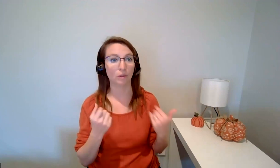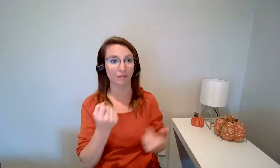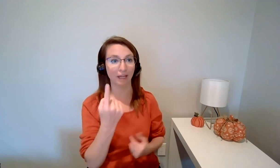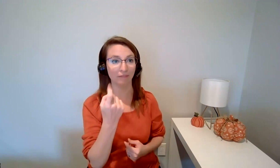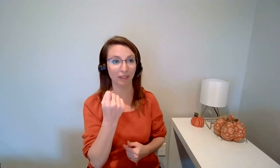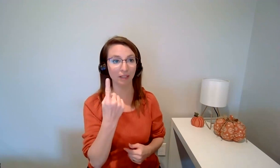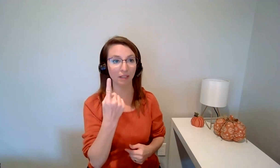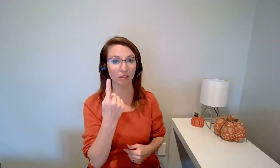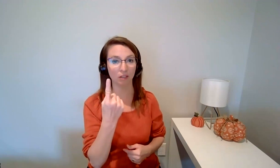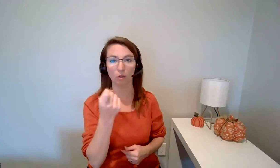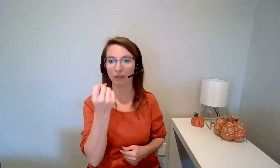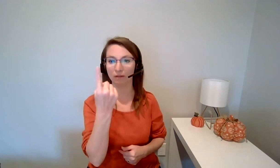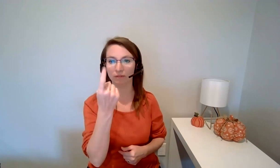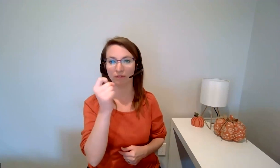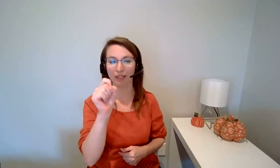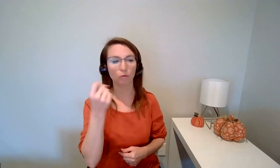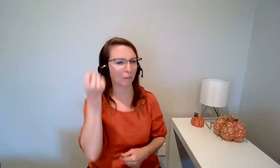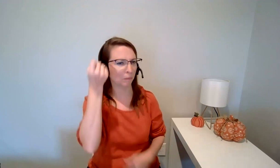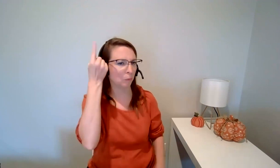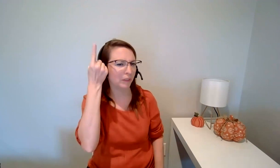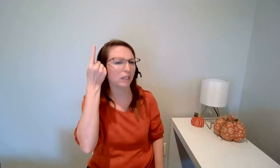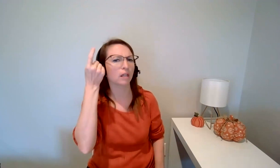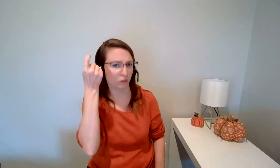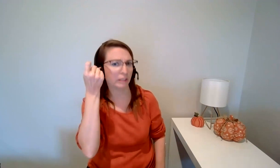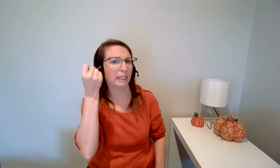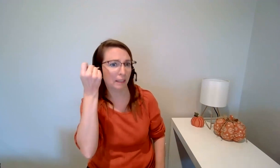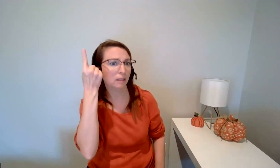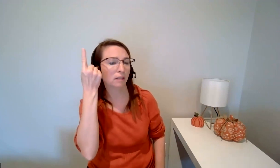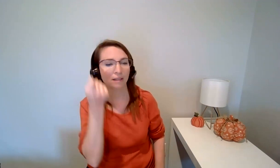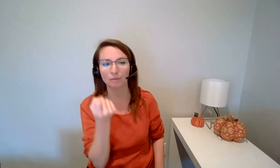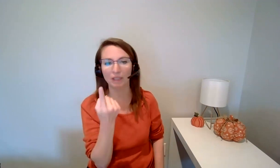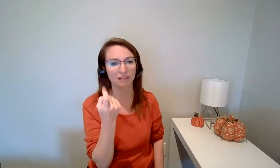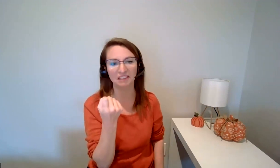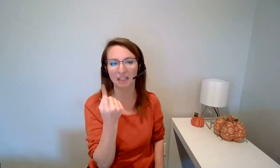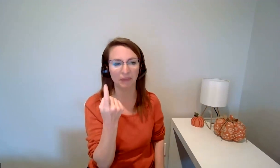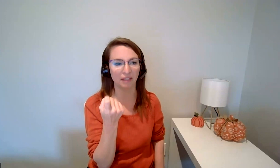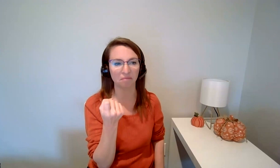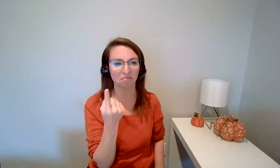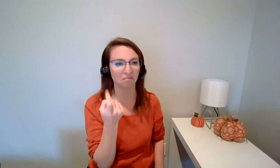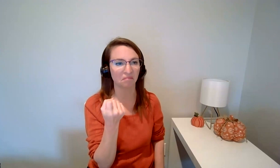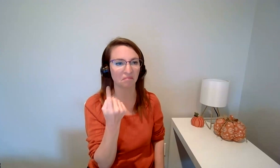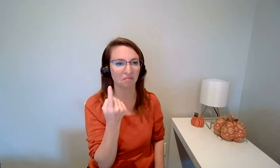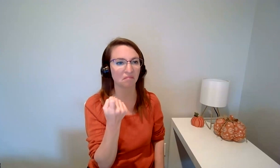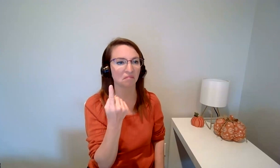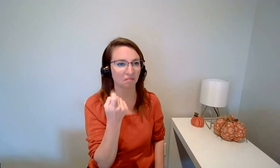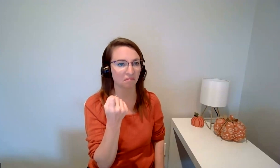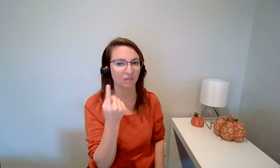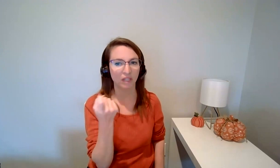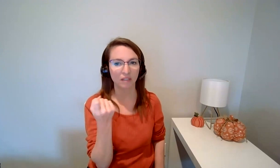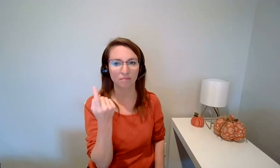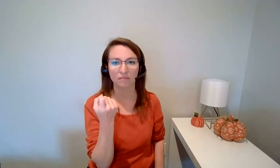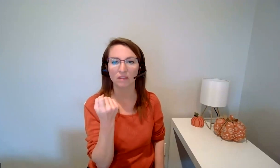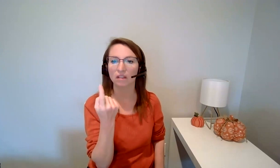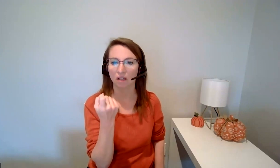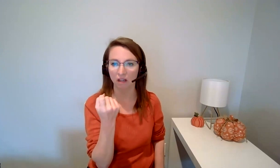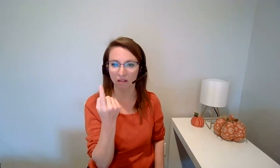so 11, you're going to flick. Remember when we did understand? Basically the same thing. Okay?